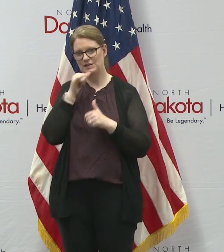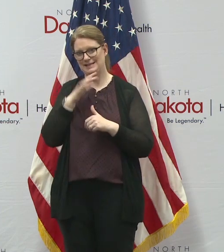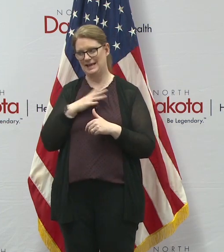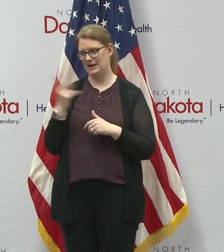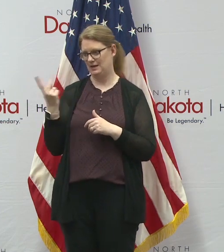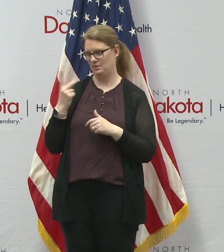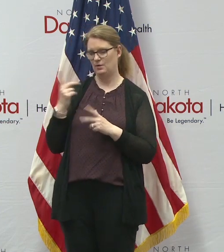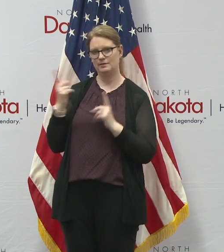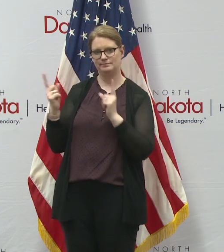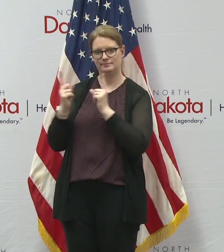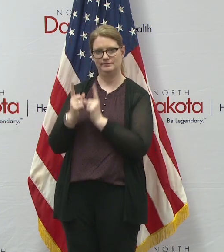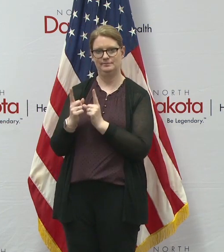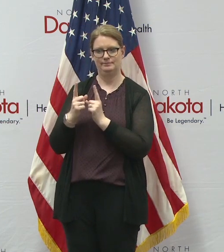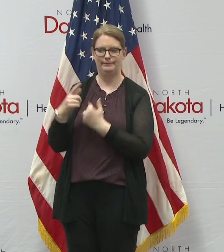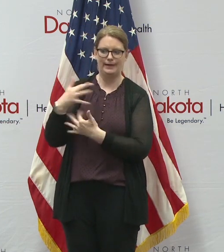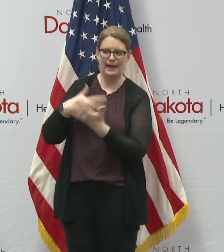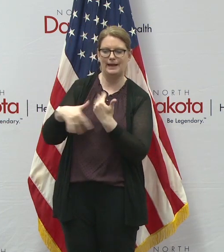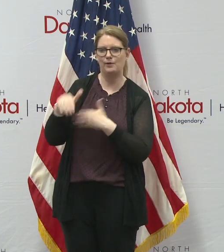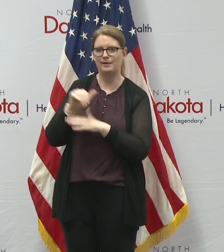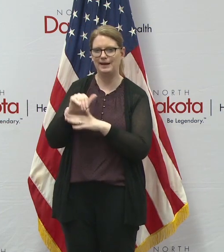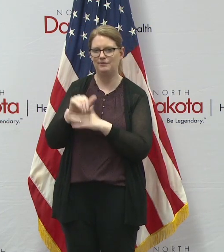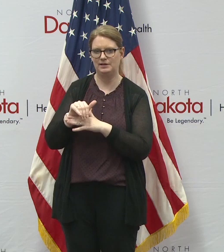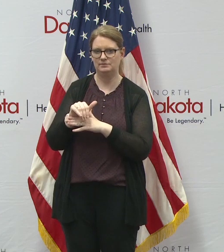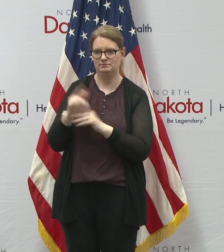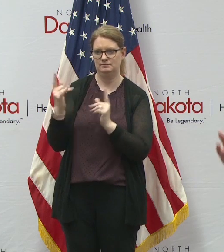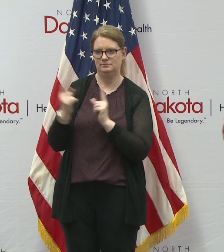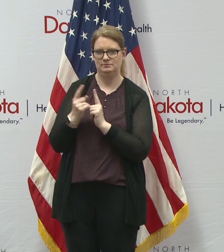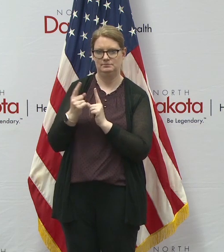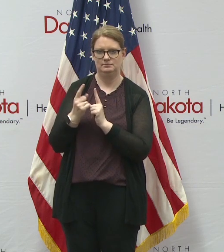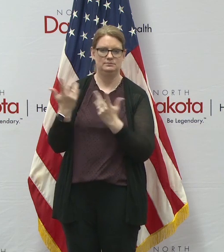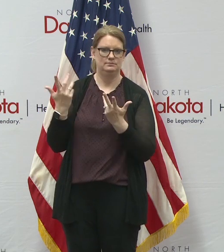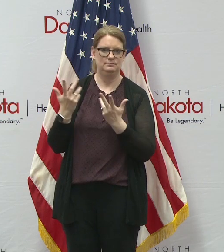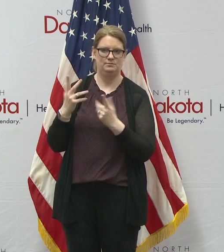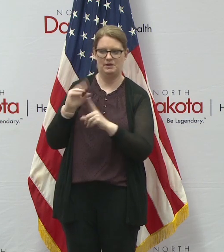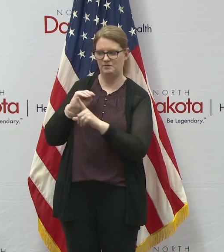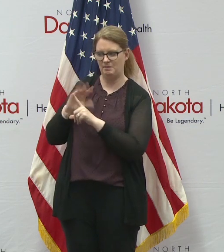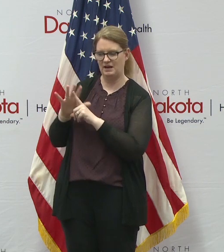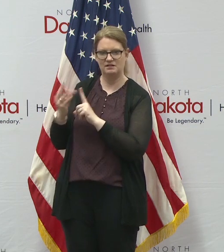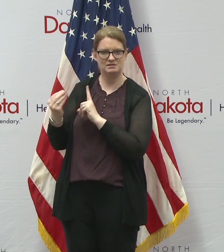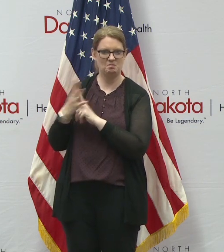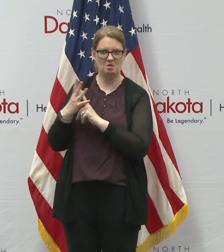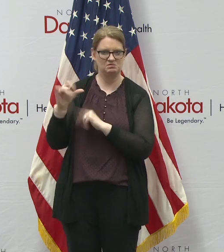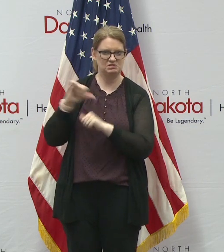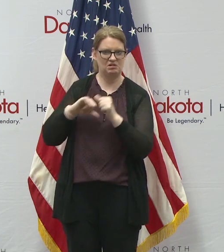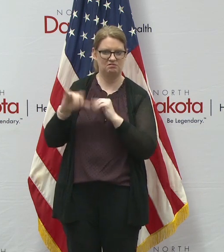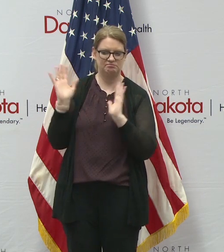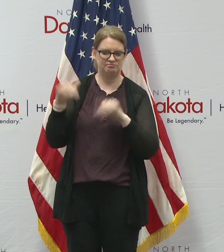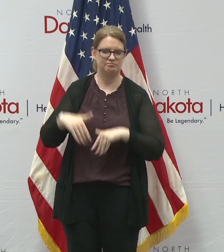masks when we're hanging out in the evenings because we're already exposed to each other, and so that's I